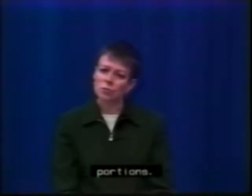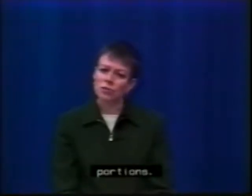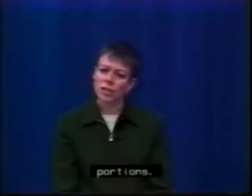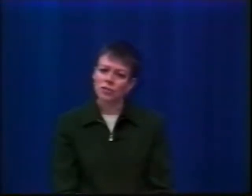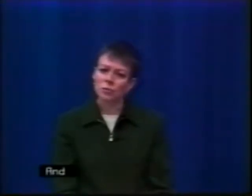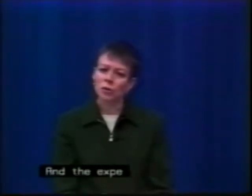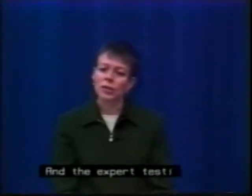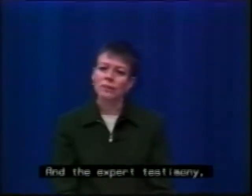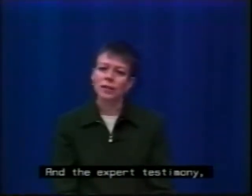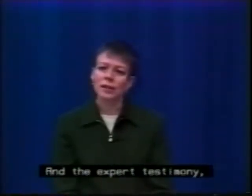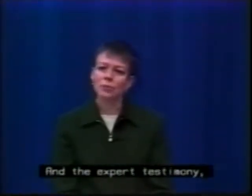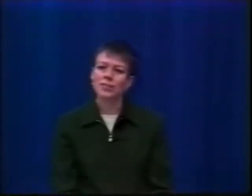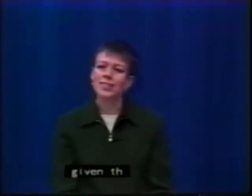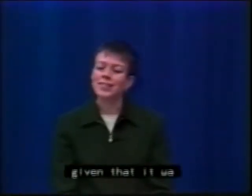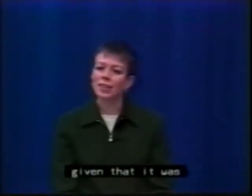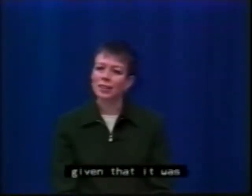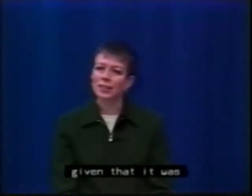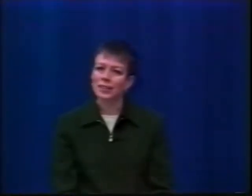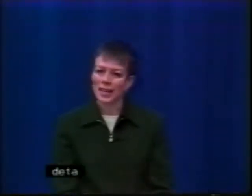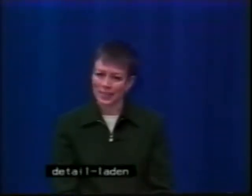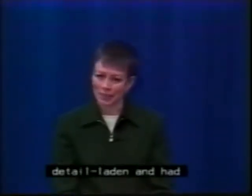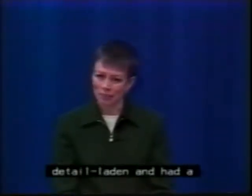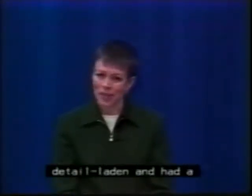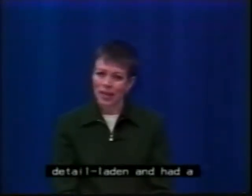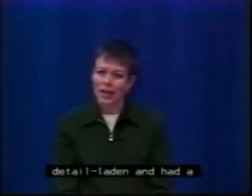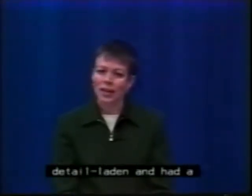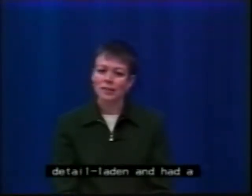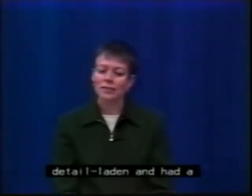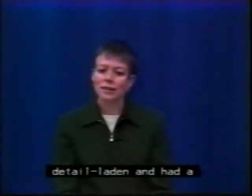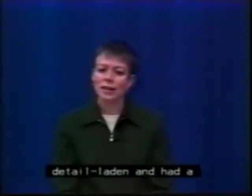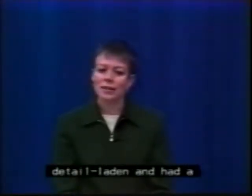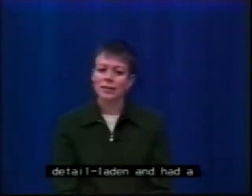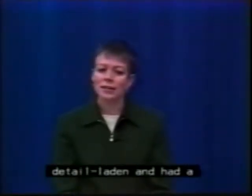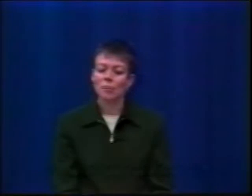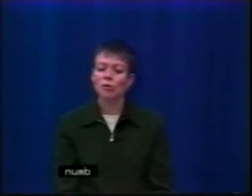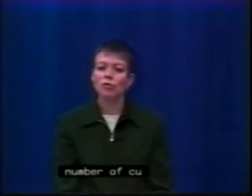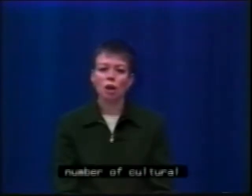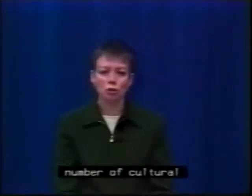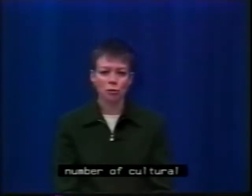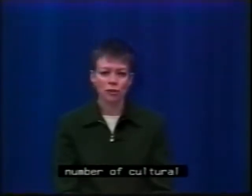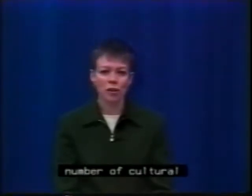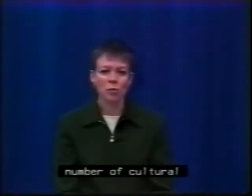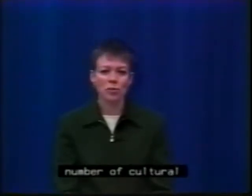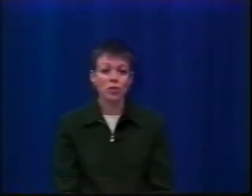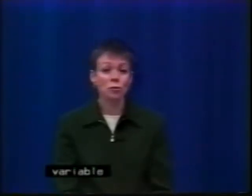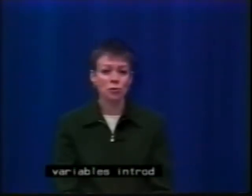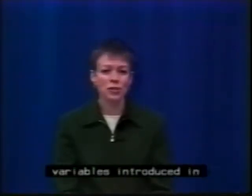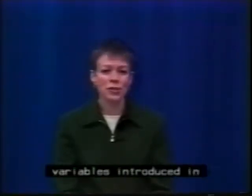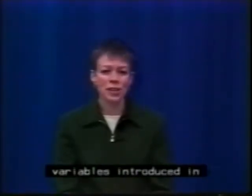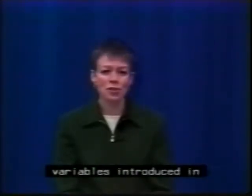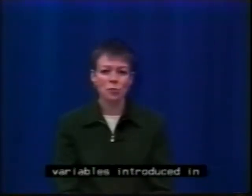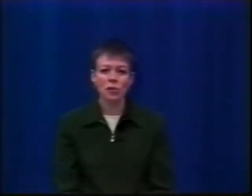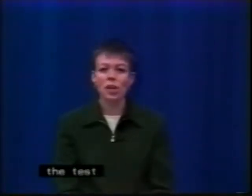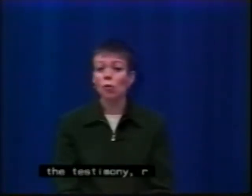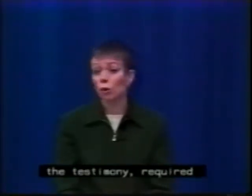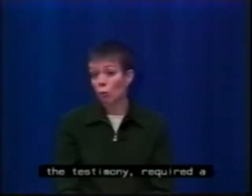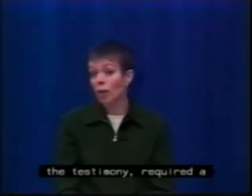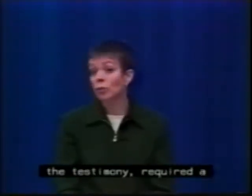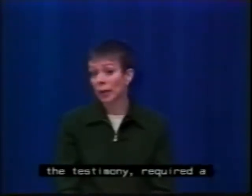expert testimony, given that it was detail-laden and had a number of cultural variables introduced in the testimony, required a